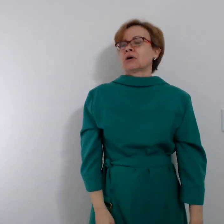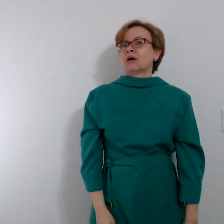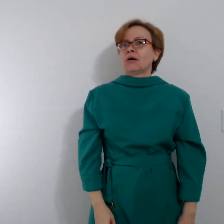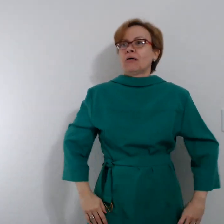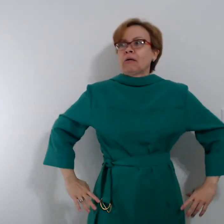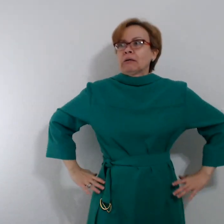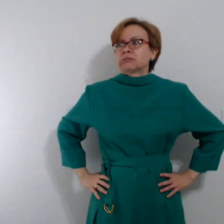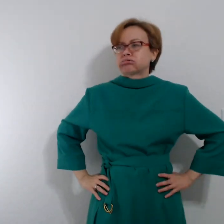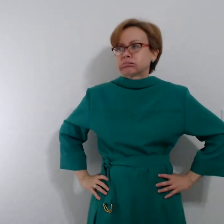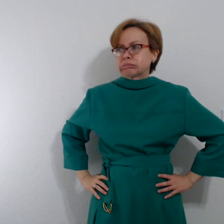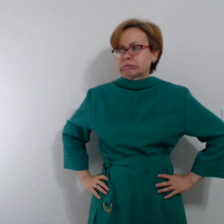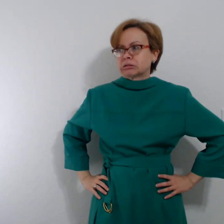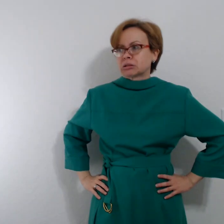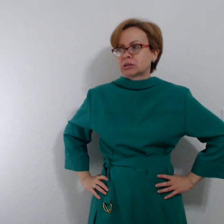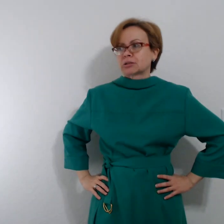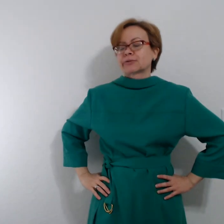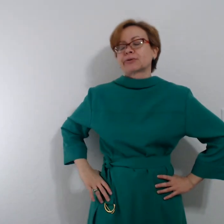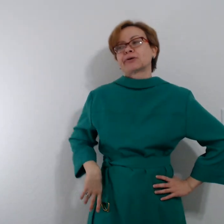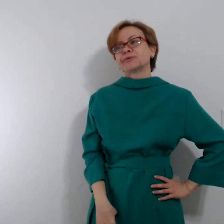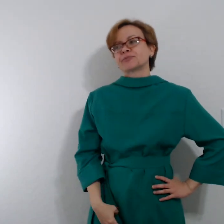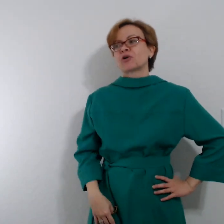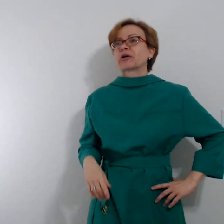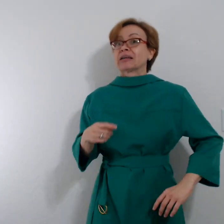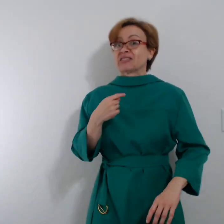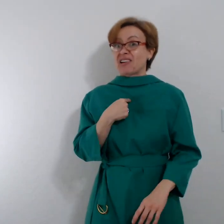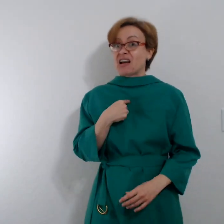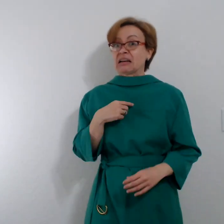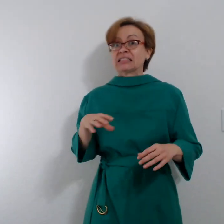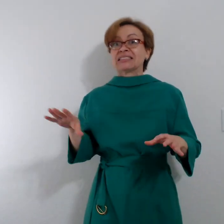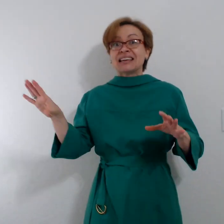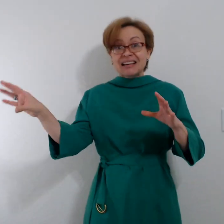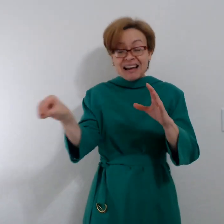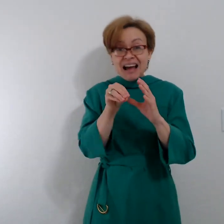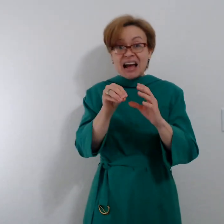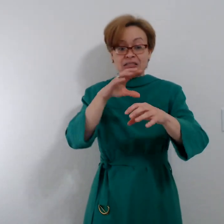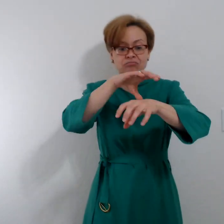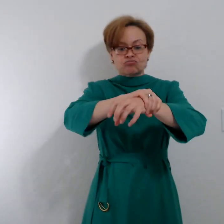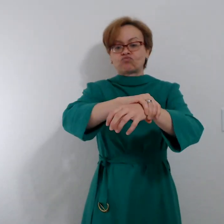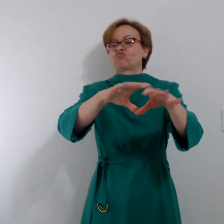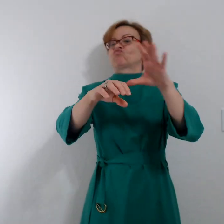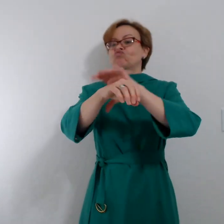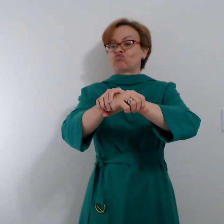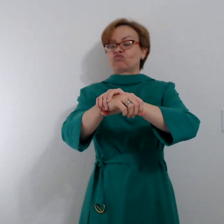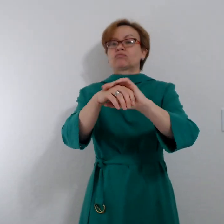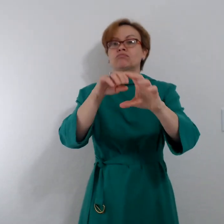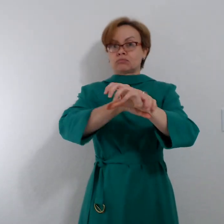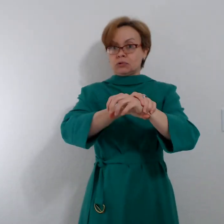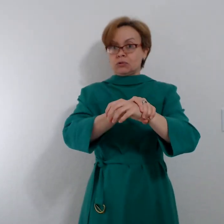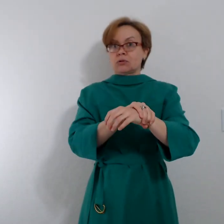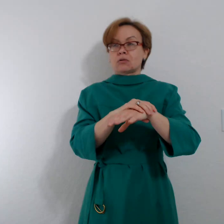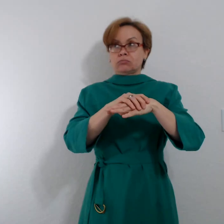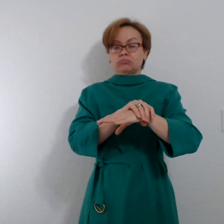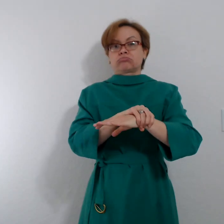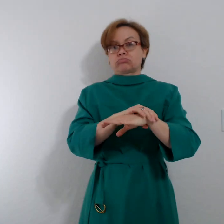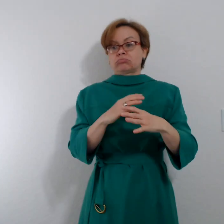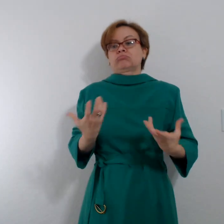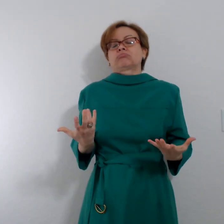So I had to add handcuffs while holding my breath to escape from. This was a